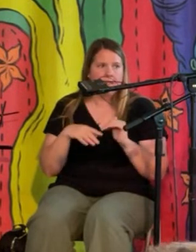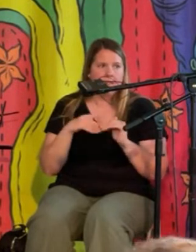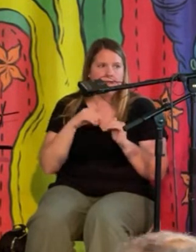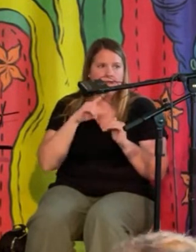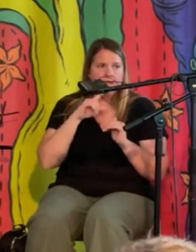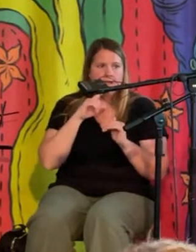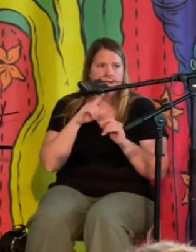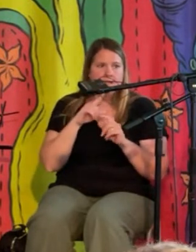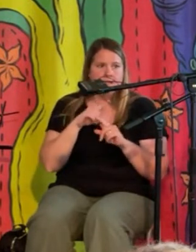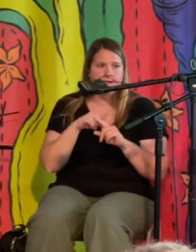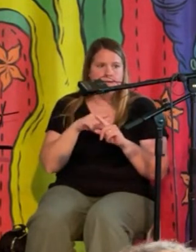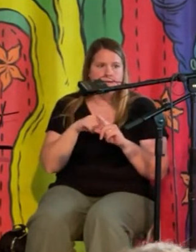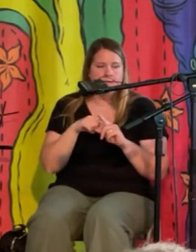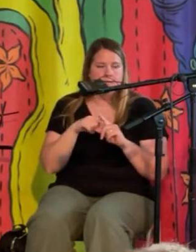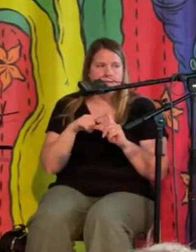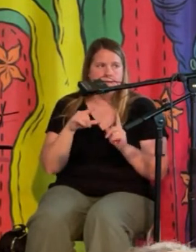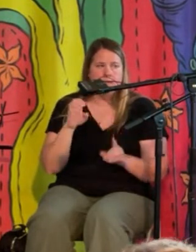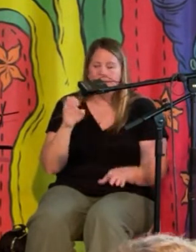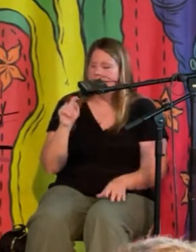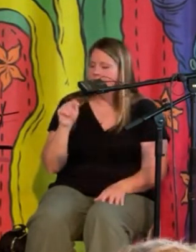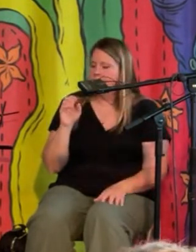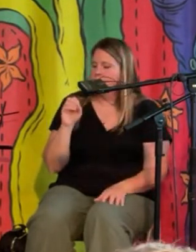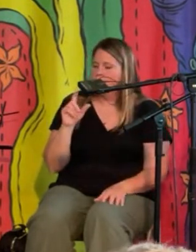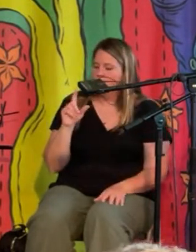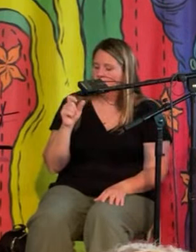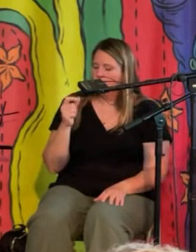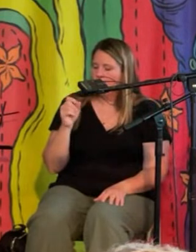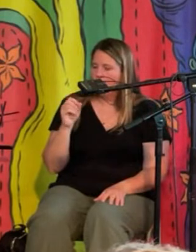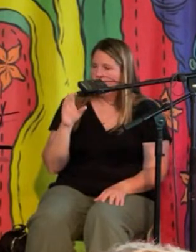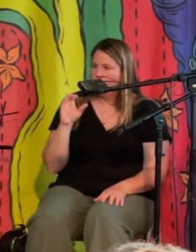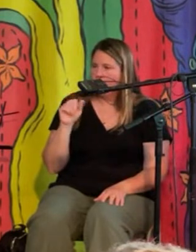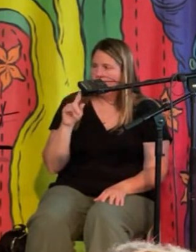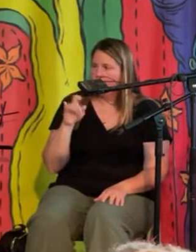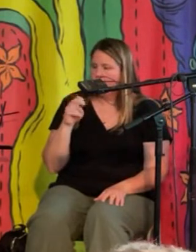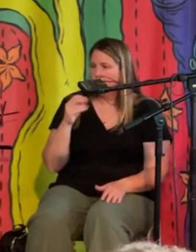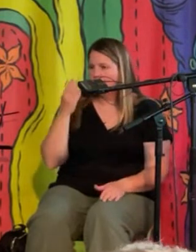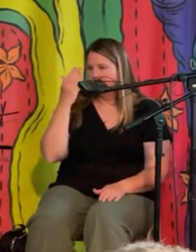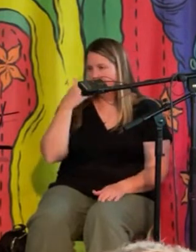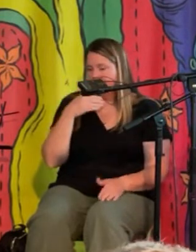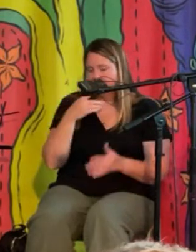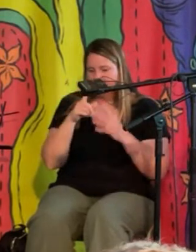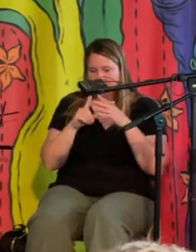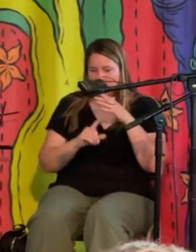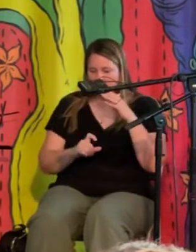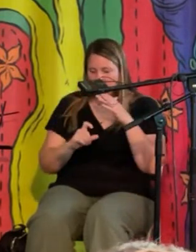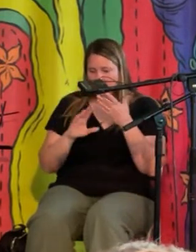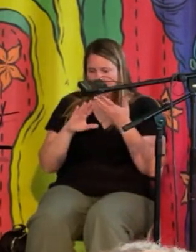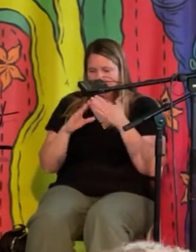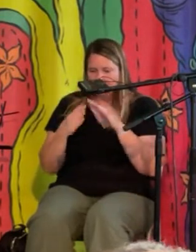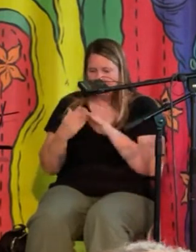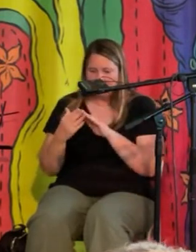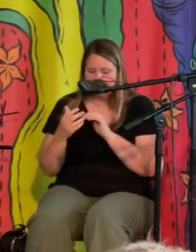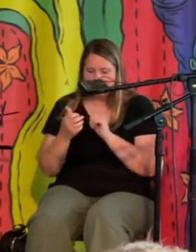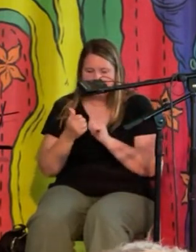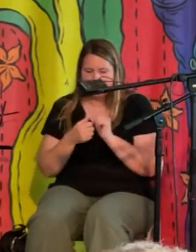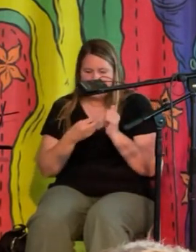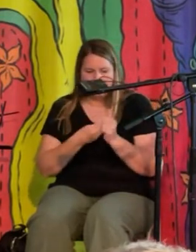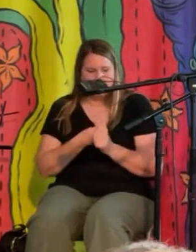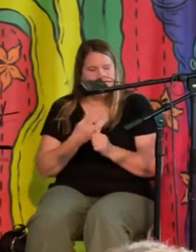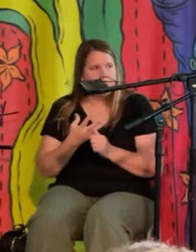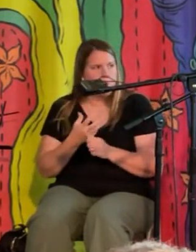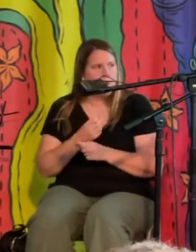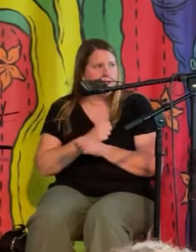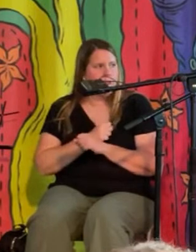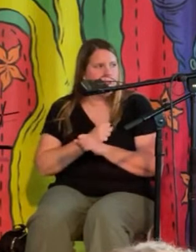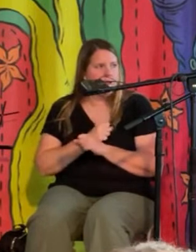but like Italo Calvino's Invisible Cities, which is a book that I think every poet loves, or at least every